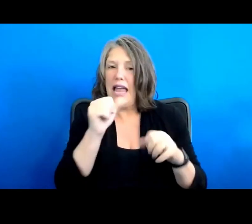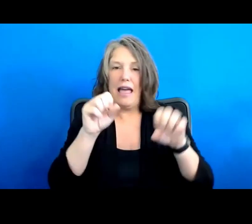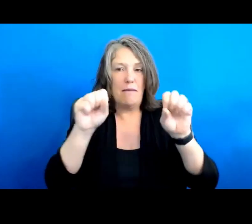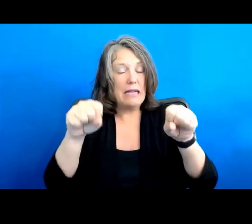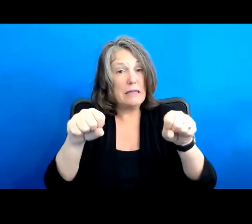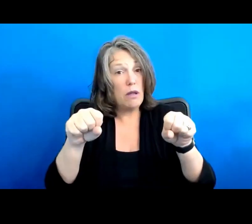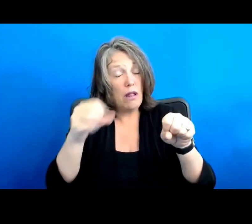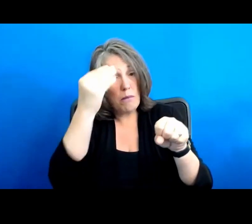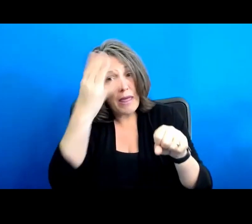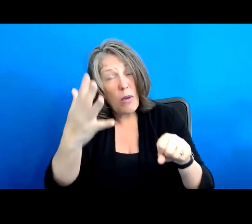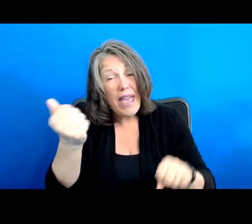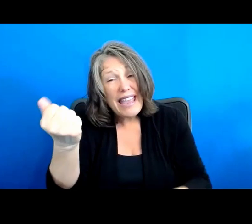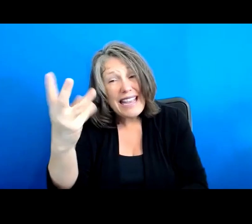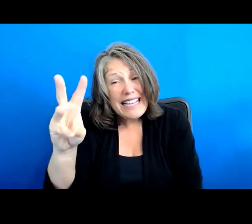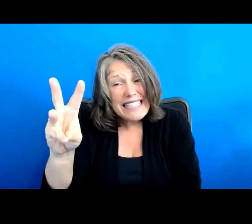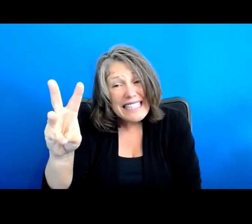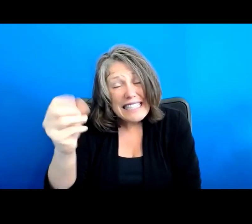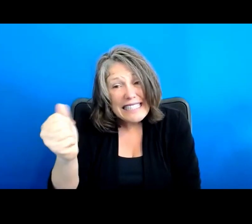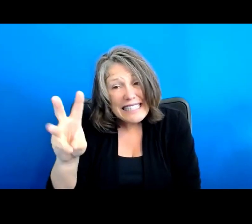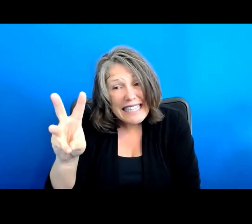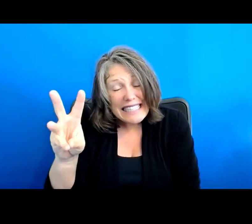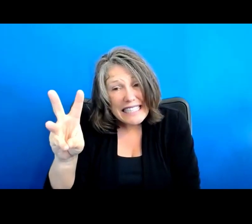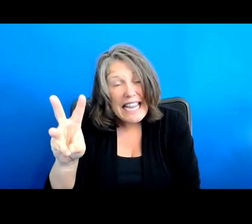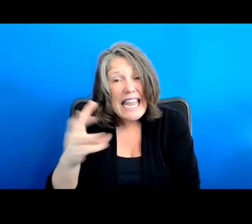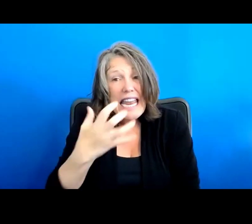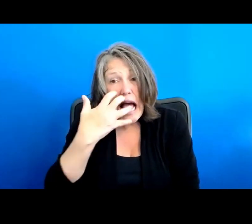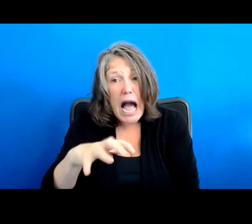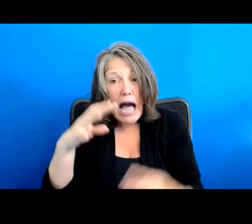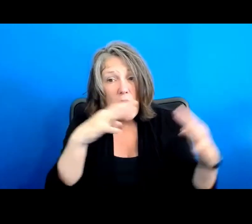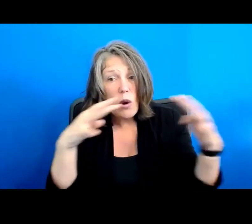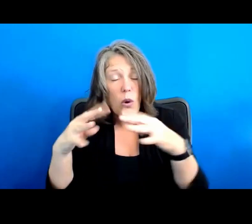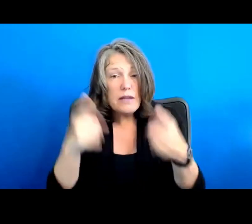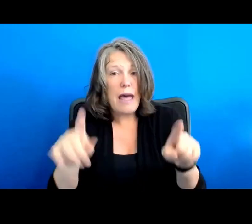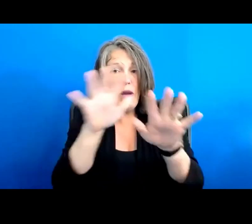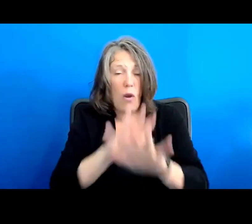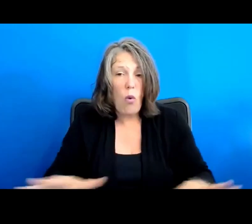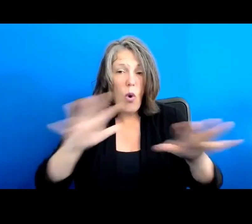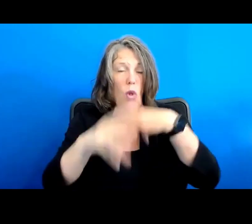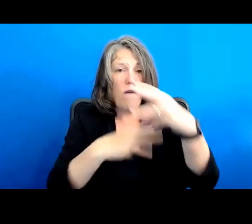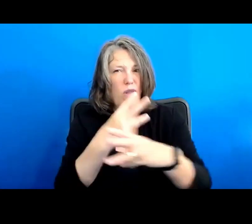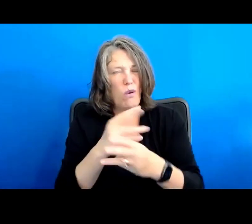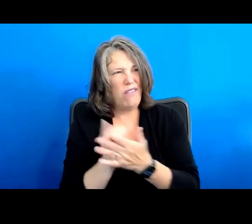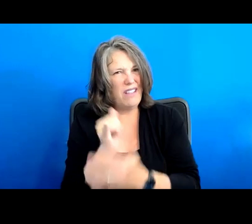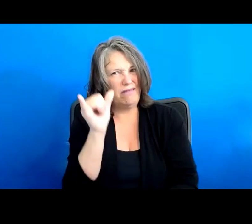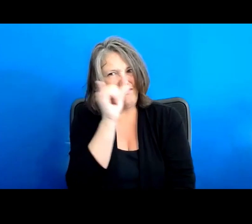16 hot wars taking place around the world today, which is incredible when you think about